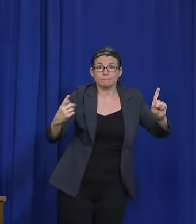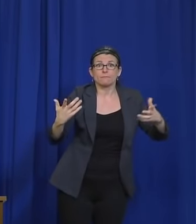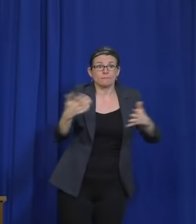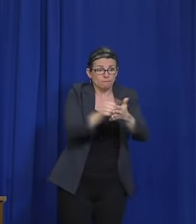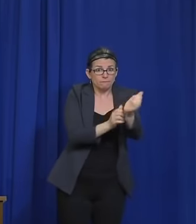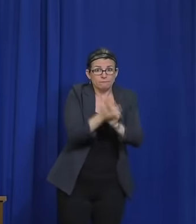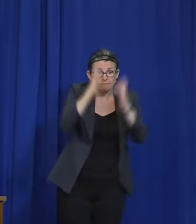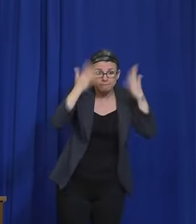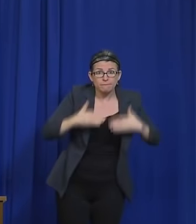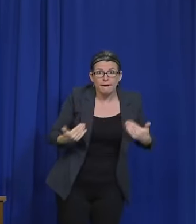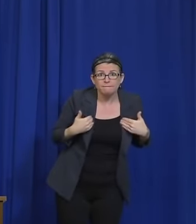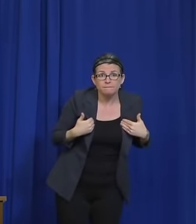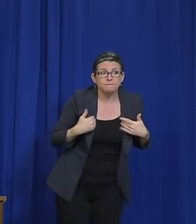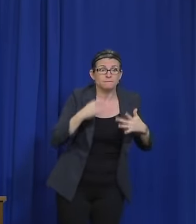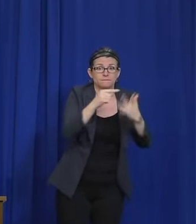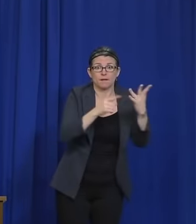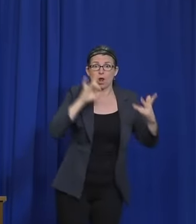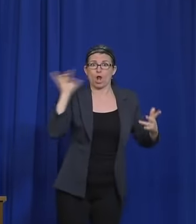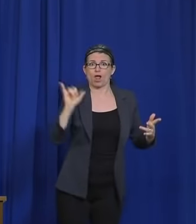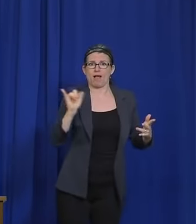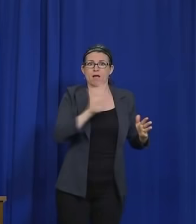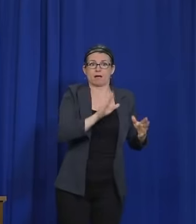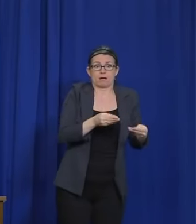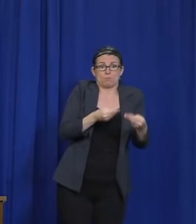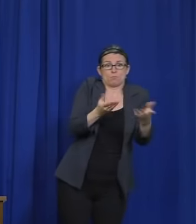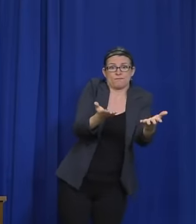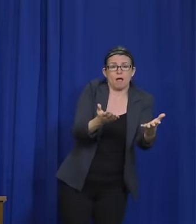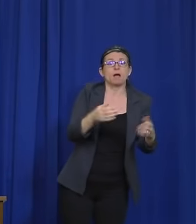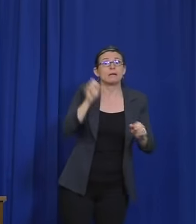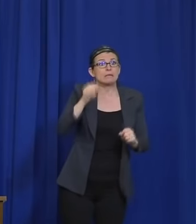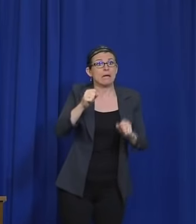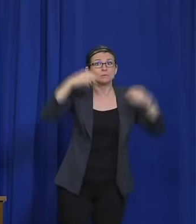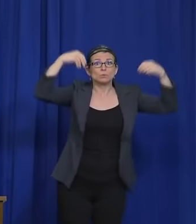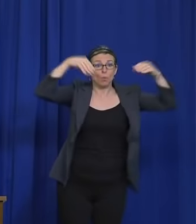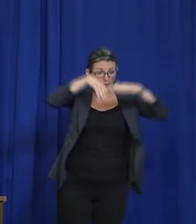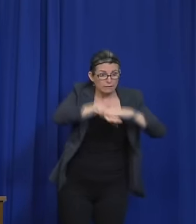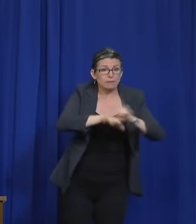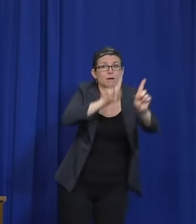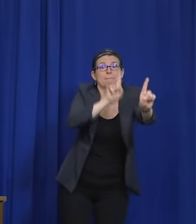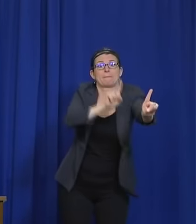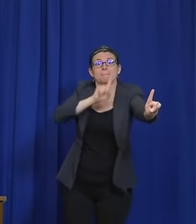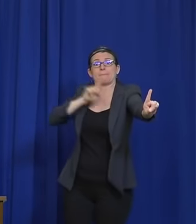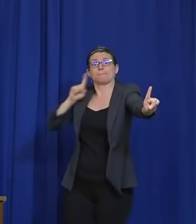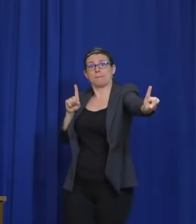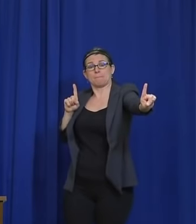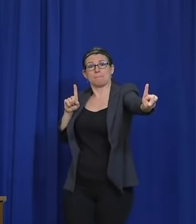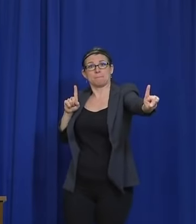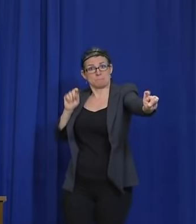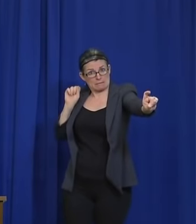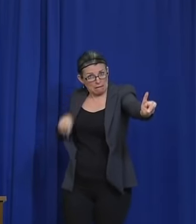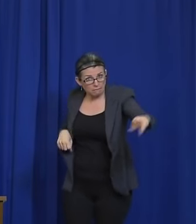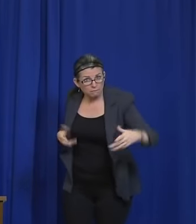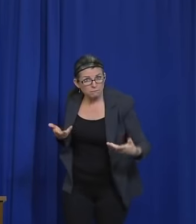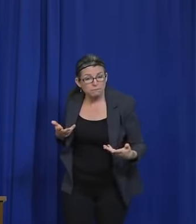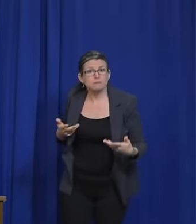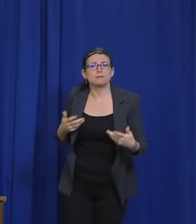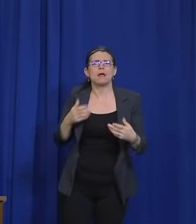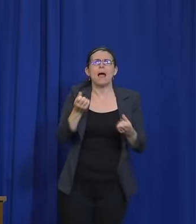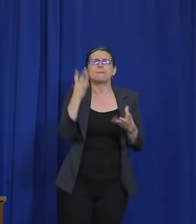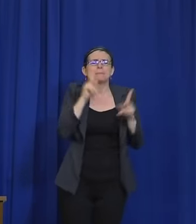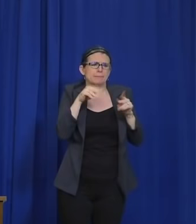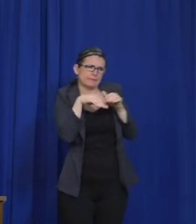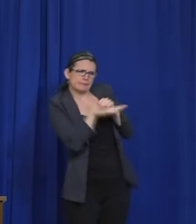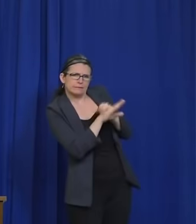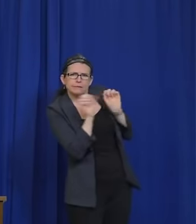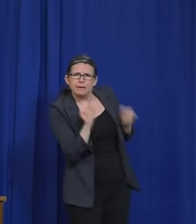Those are the guidelines we're working on now. Those businesses, organizations, or activities that can